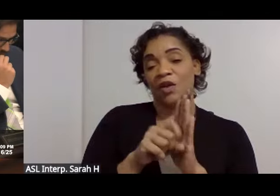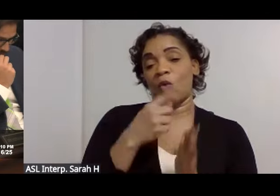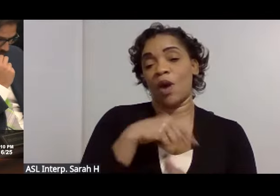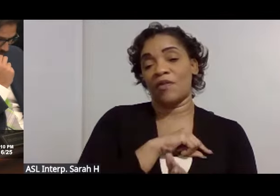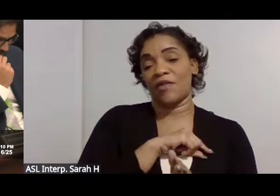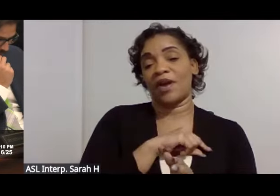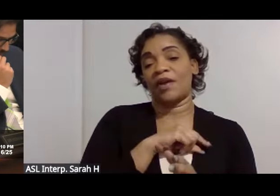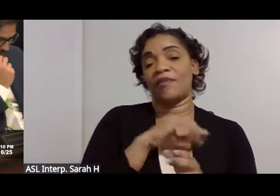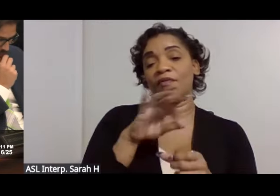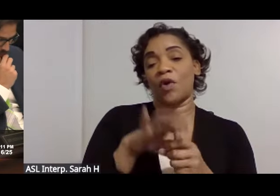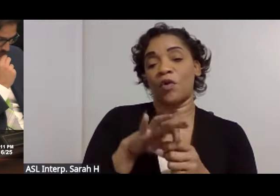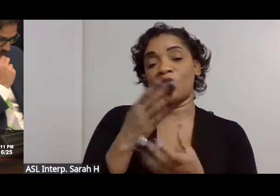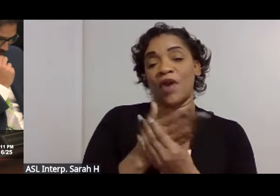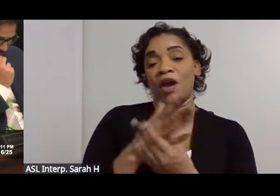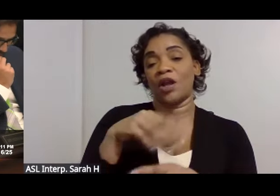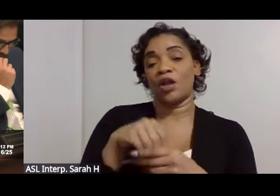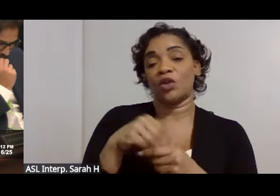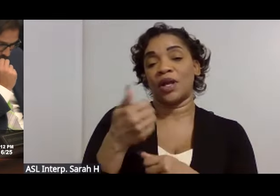and